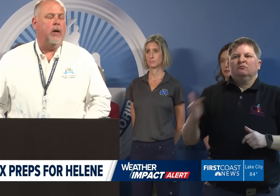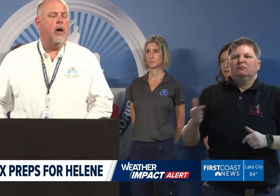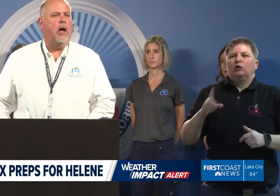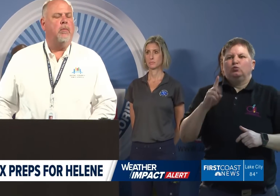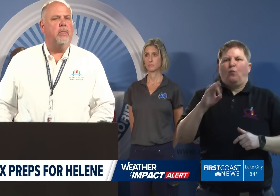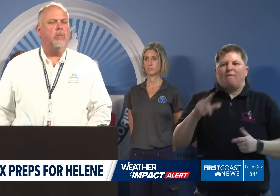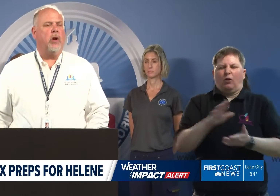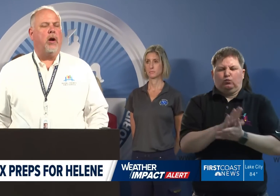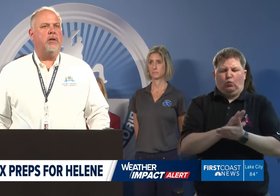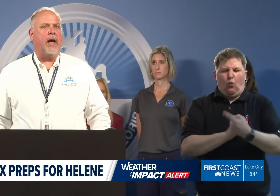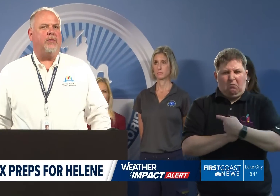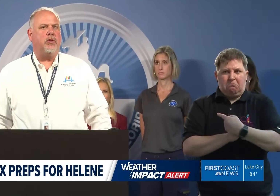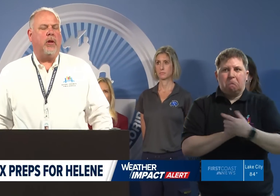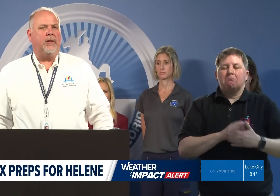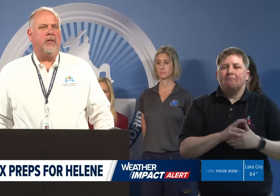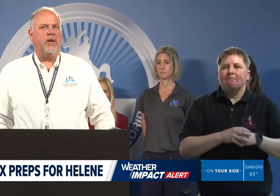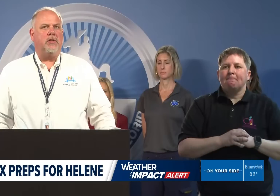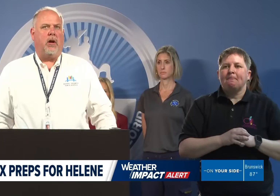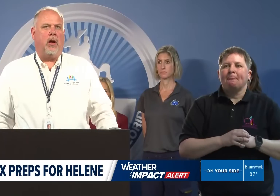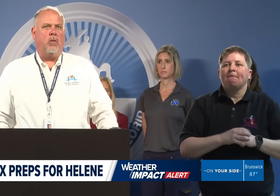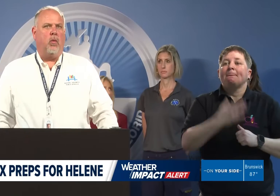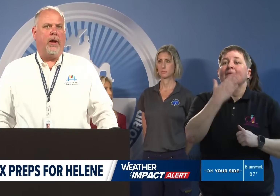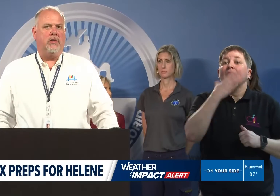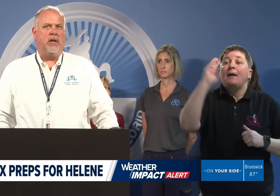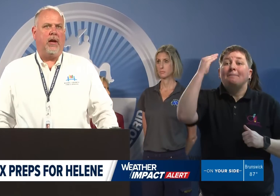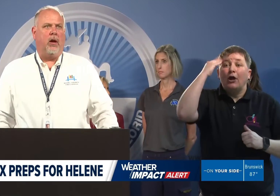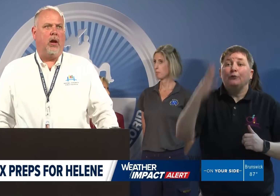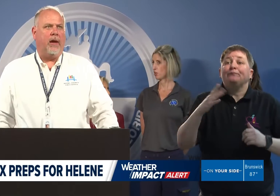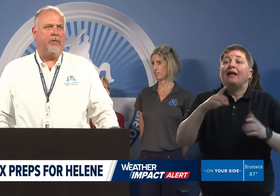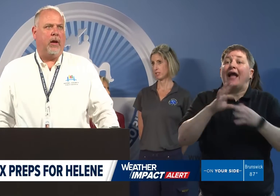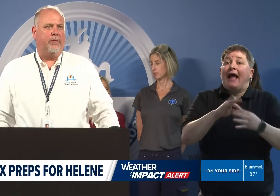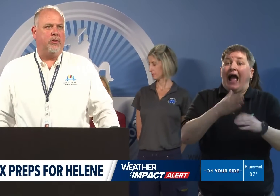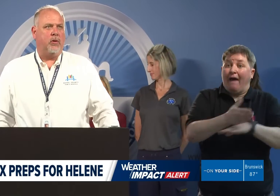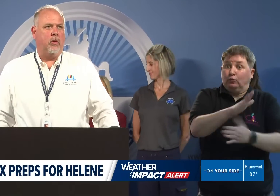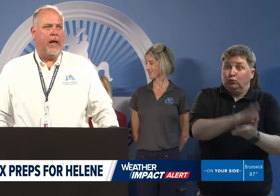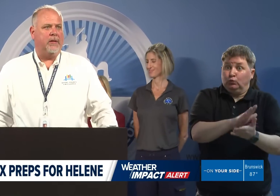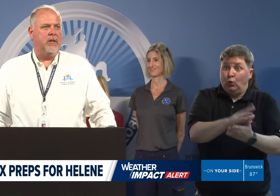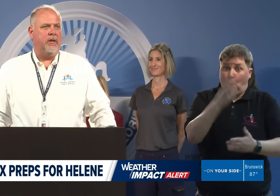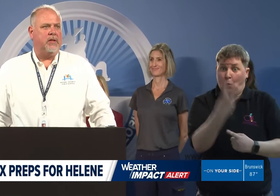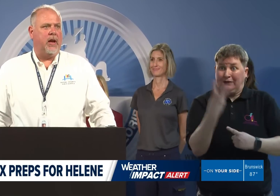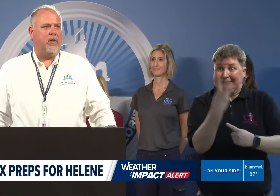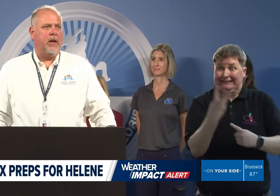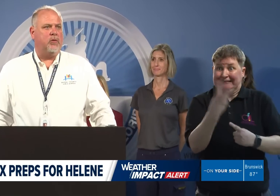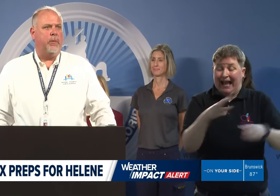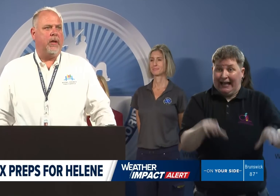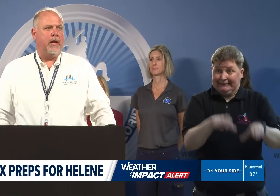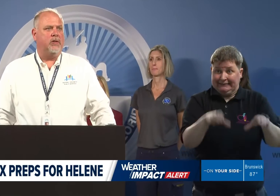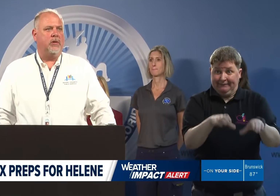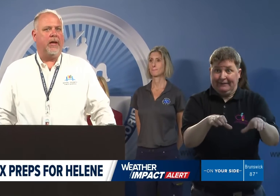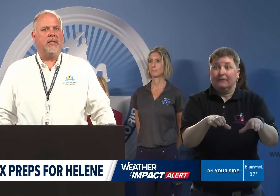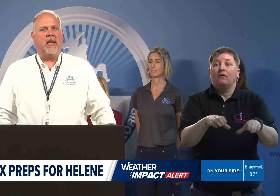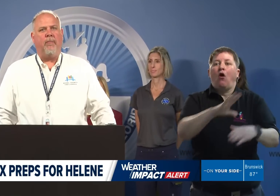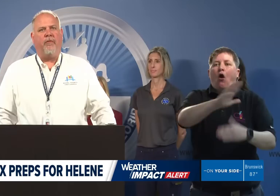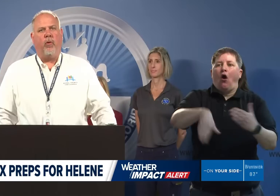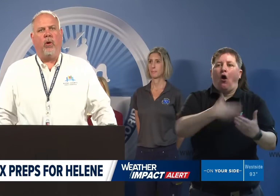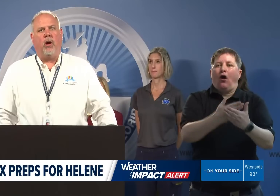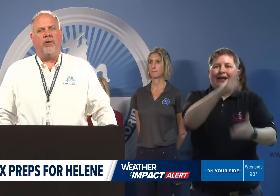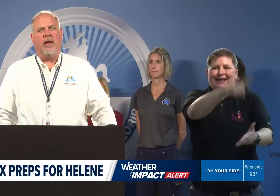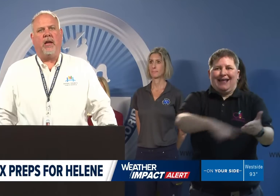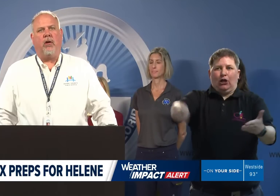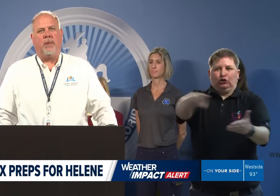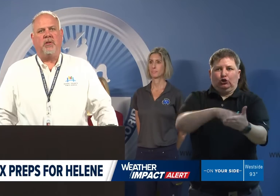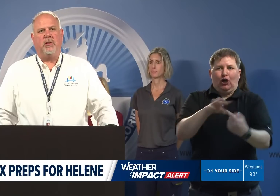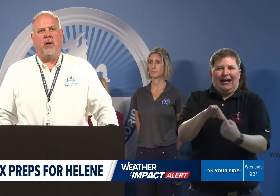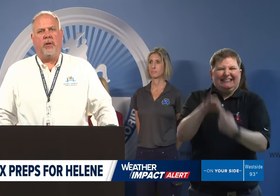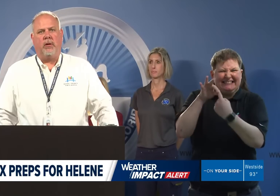Thank you, Mayor. Regarding the after-school activities on Wednesday, all after-school activities and athletics will be canceled except for